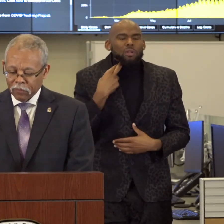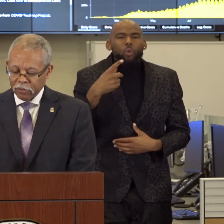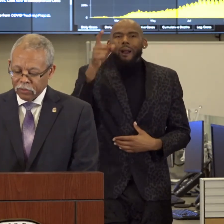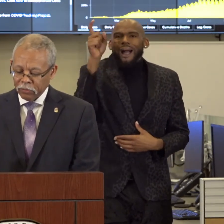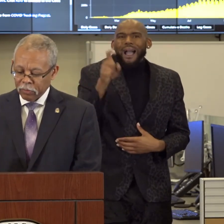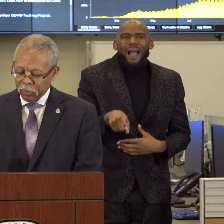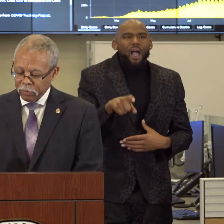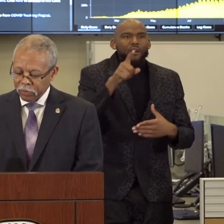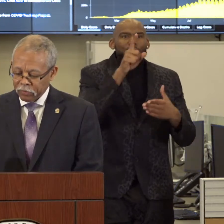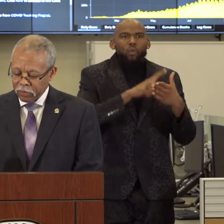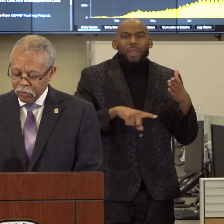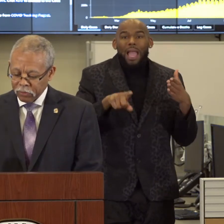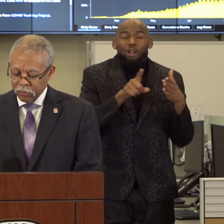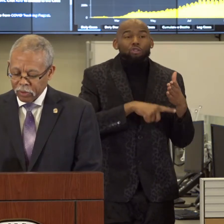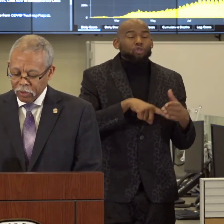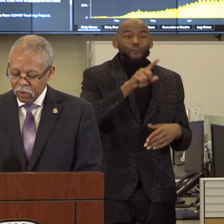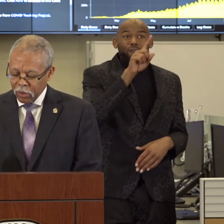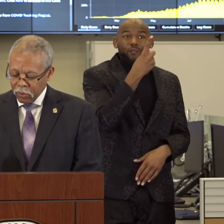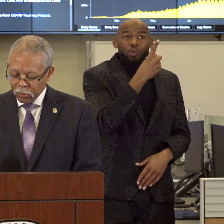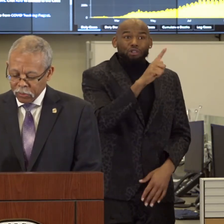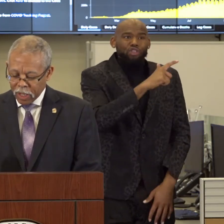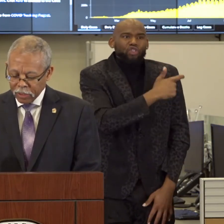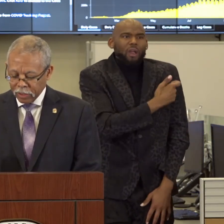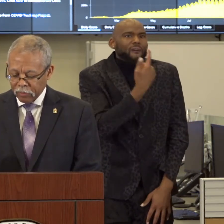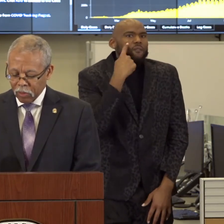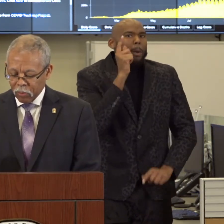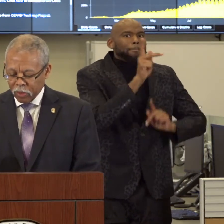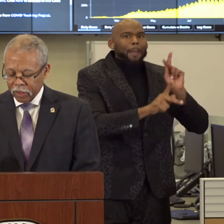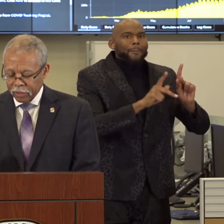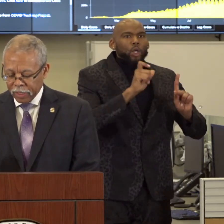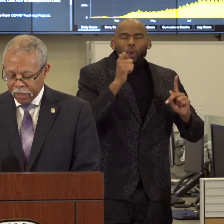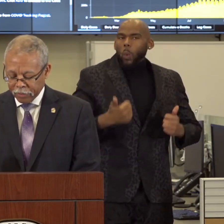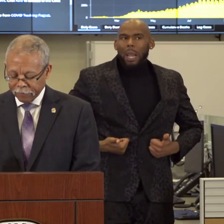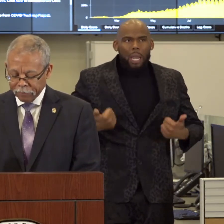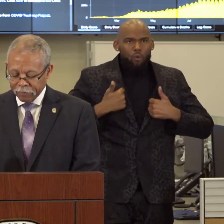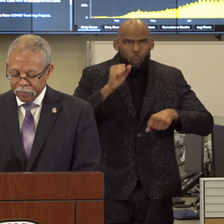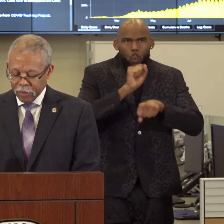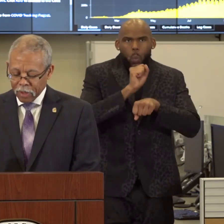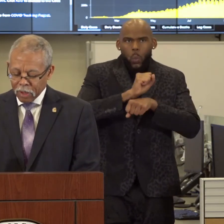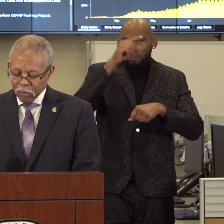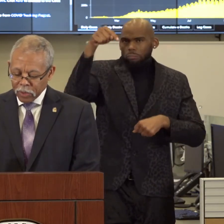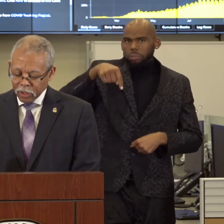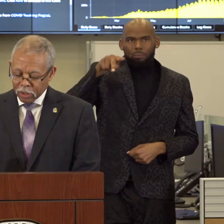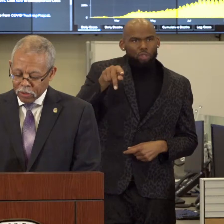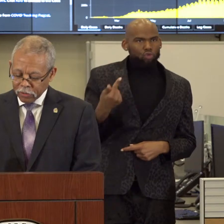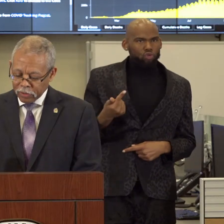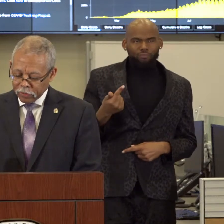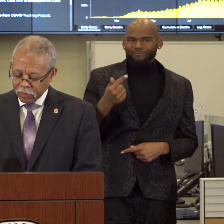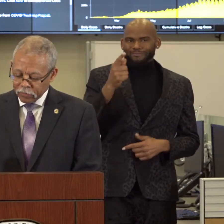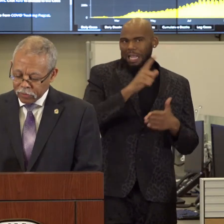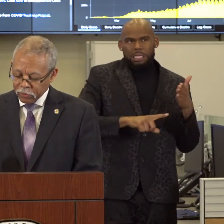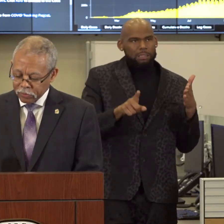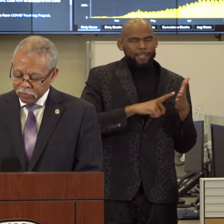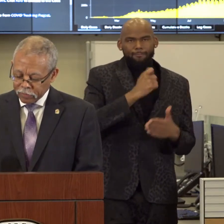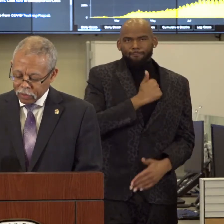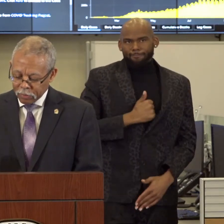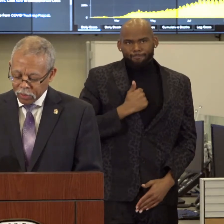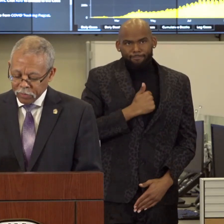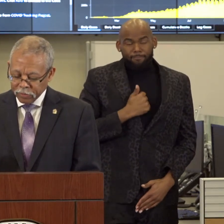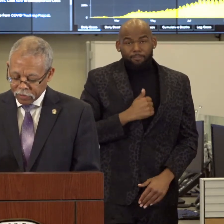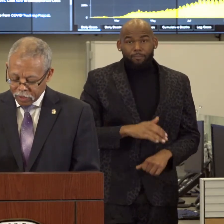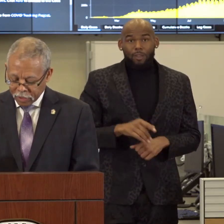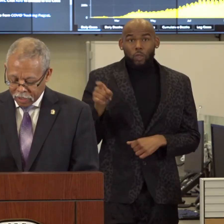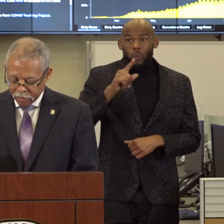cancel first dose appointments for those who do not live or work in the county. We encourage these individuals to